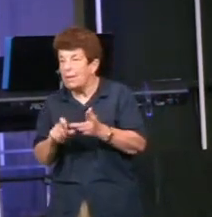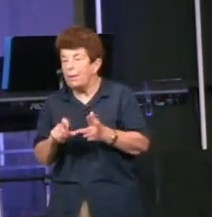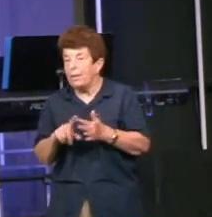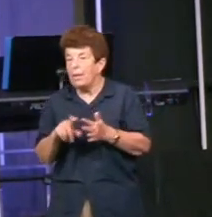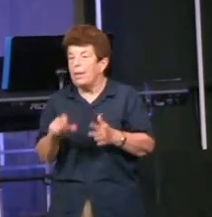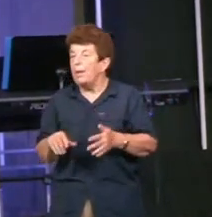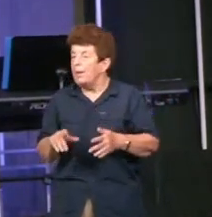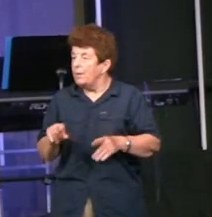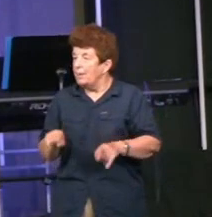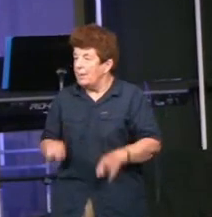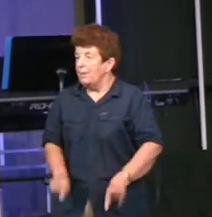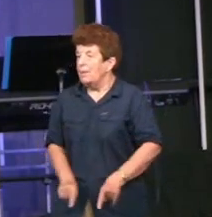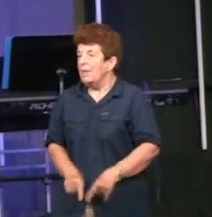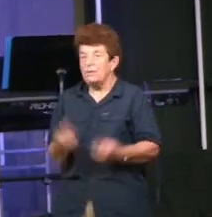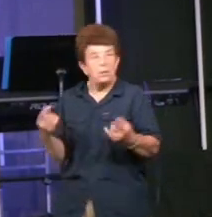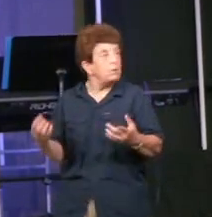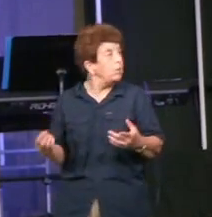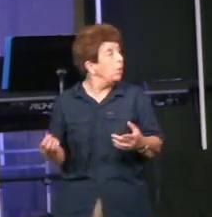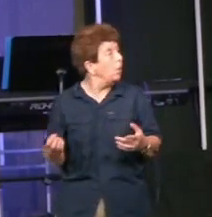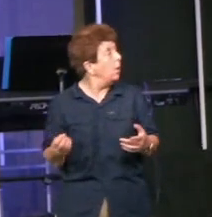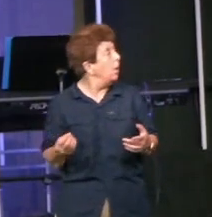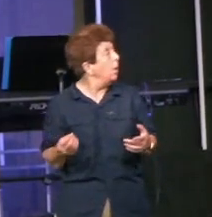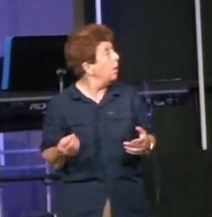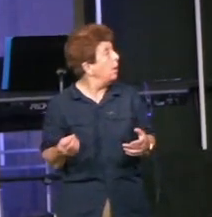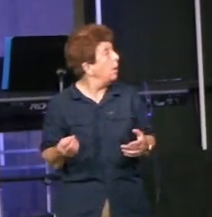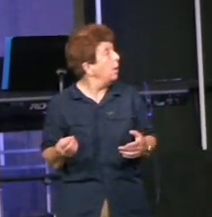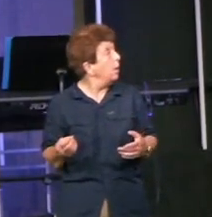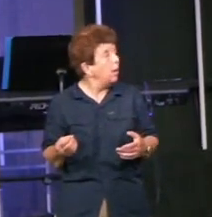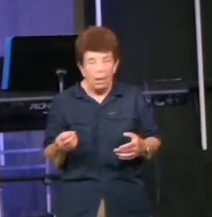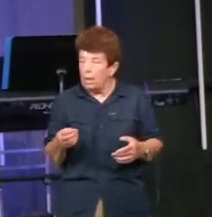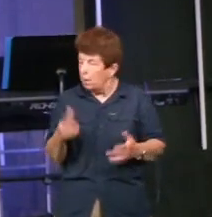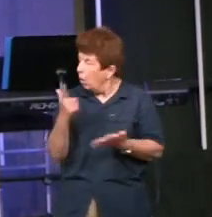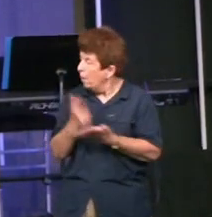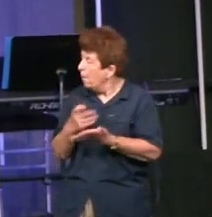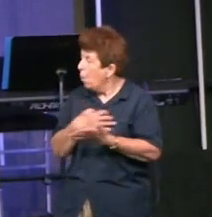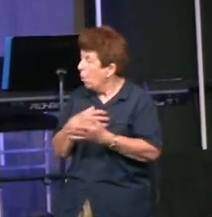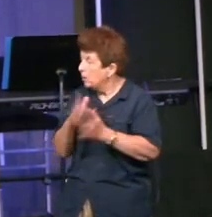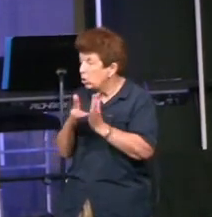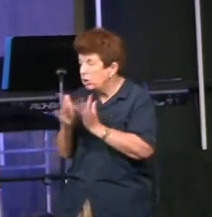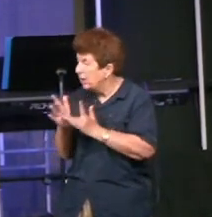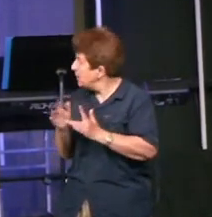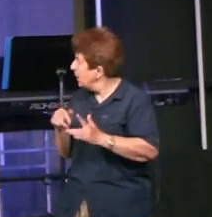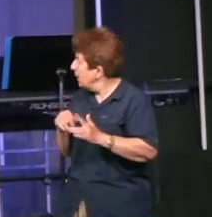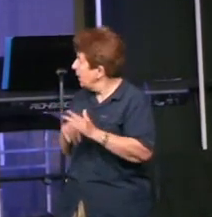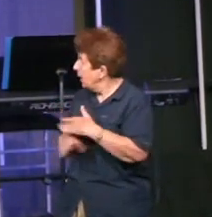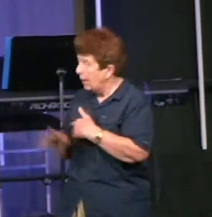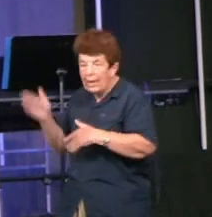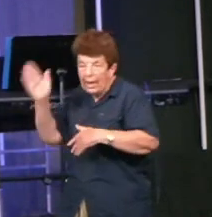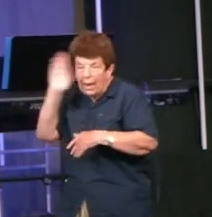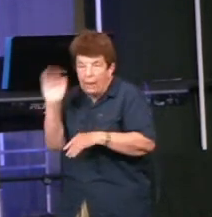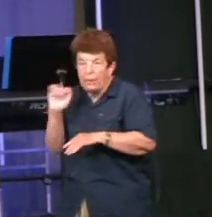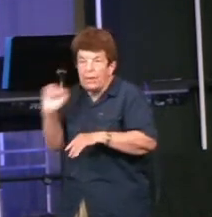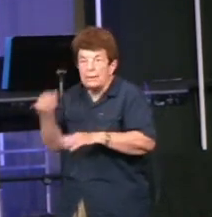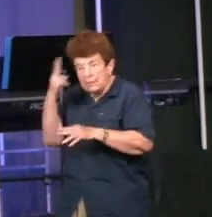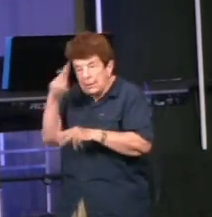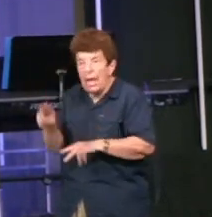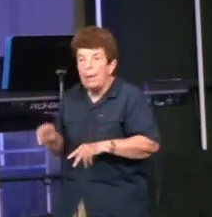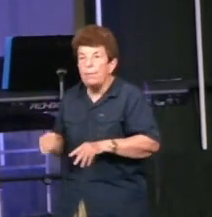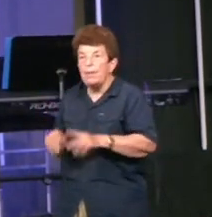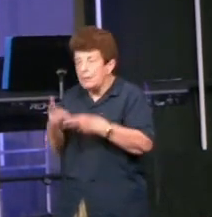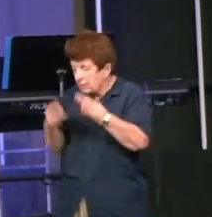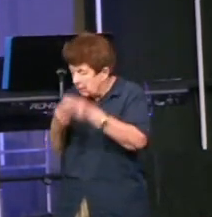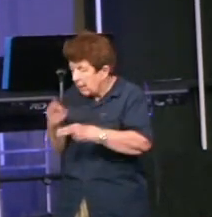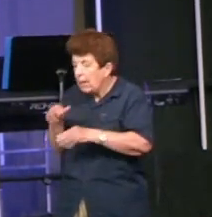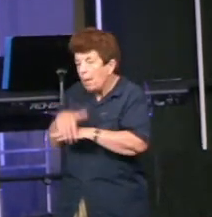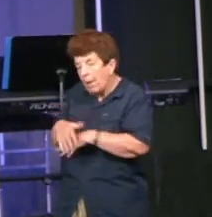an exponential growth in the presence of Jesus, in the hearing of his name, in the seeing